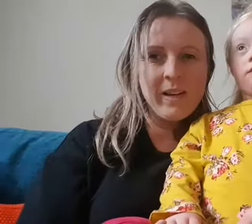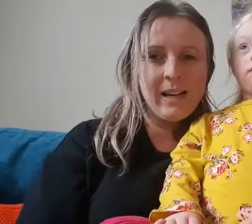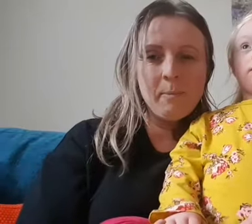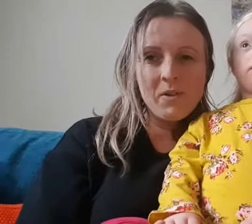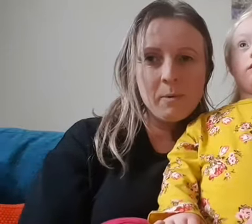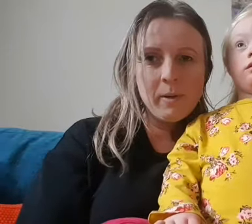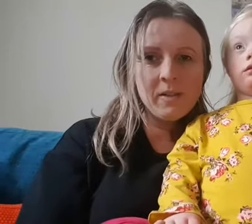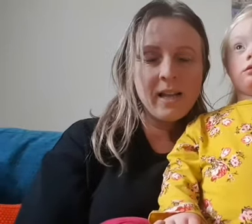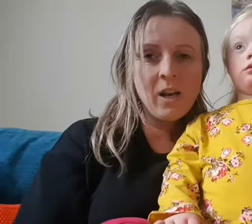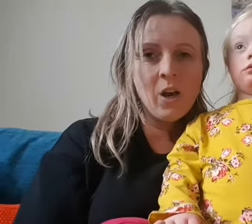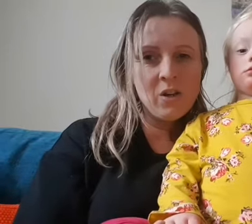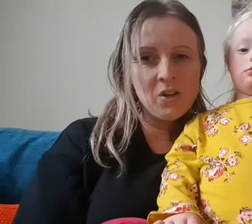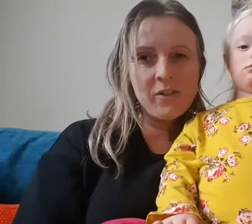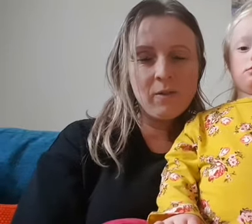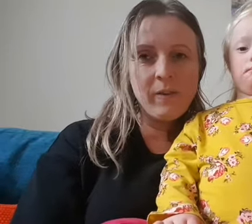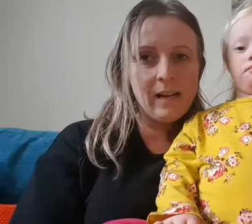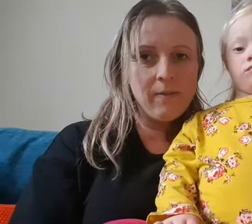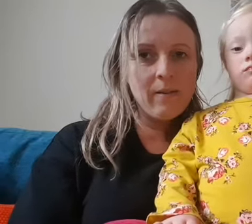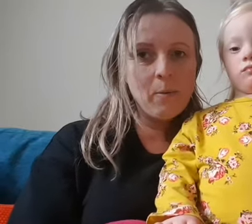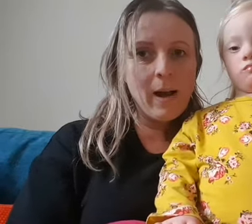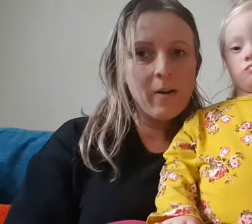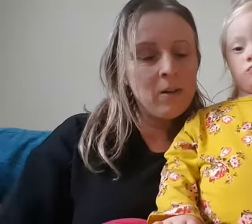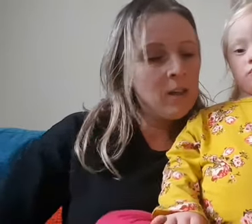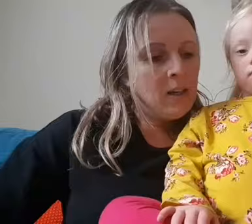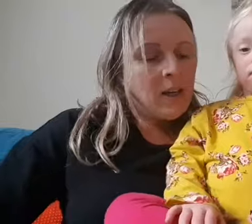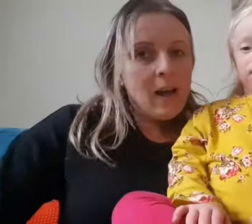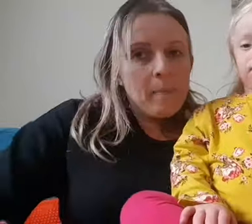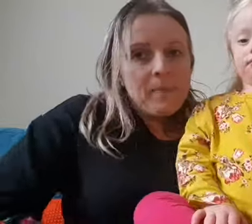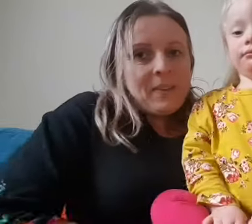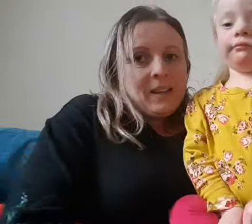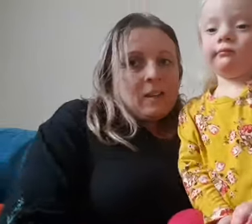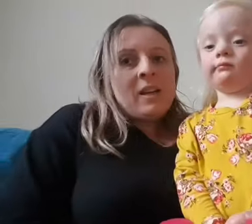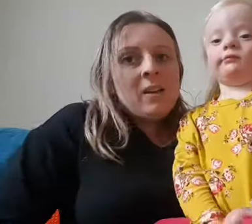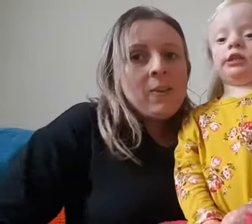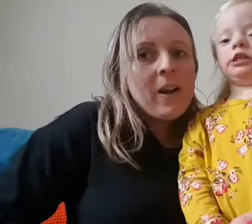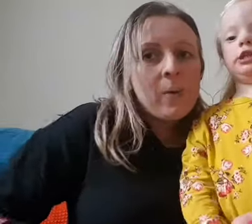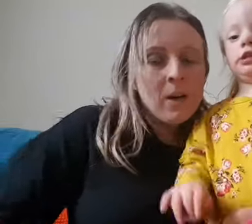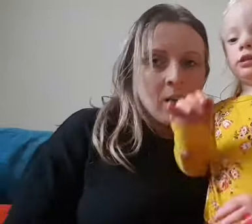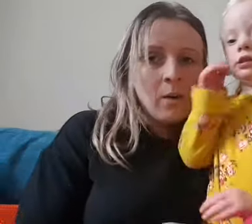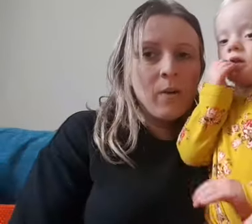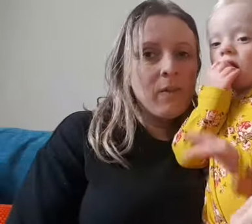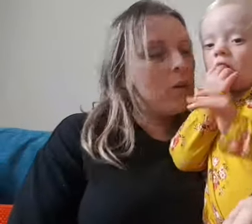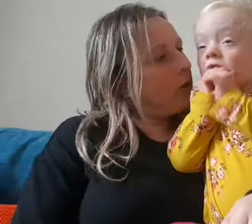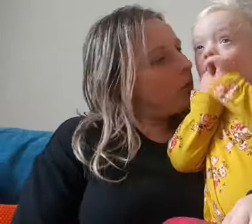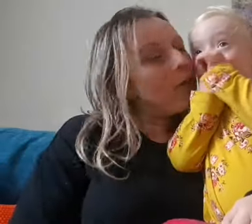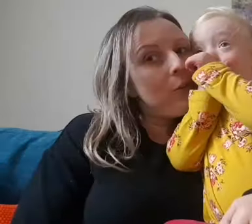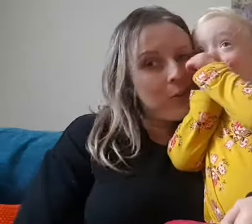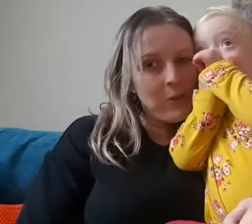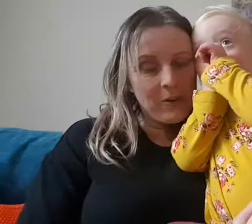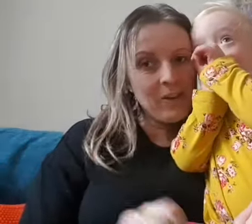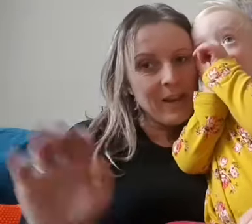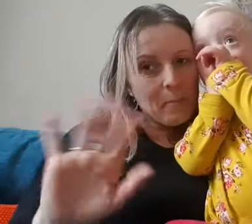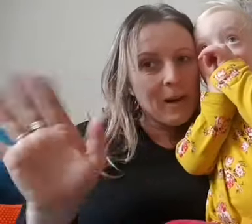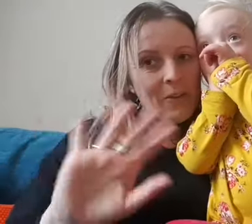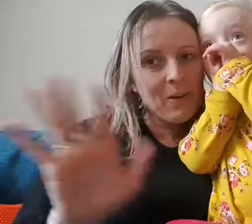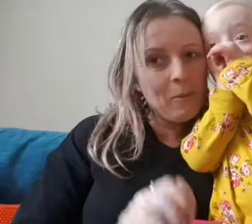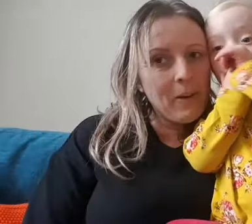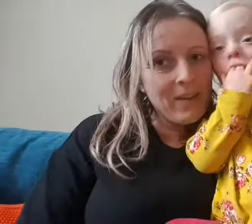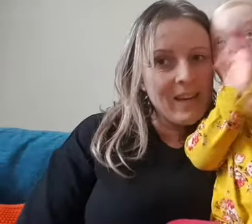really, but she's been sent home because she's not feeling very well. So hopefully you'll feel better soon. Say goodbye to everybody.